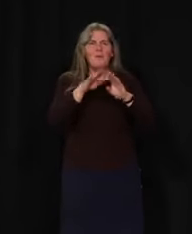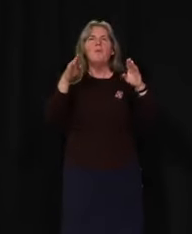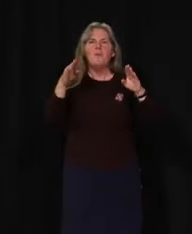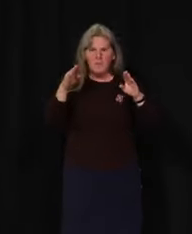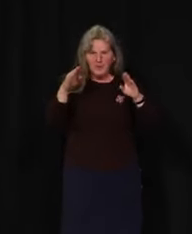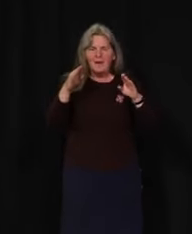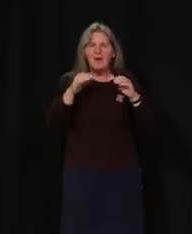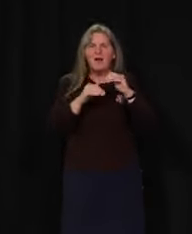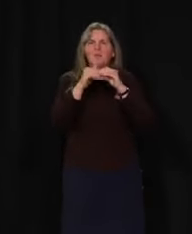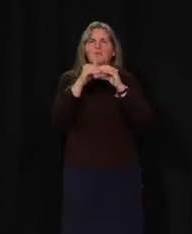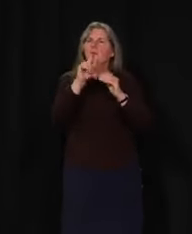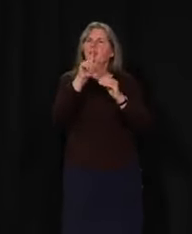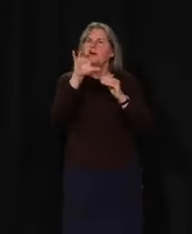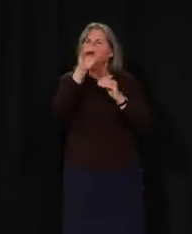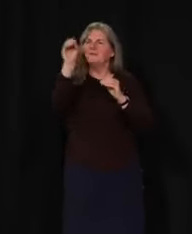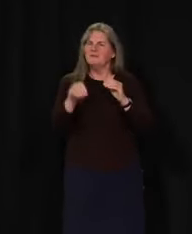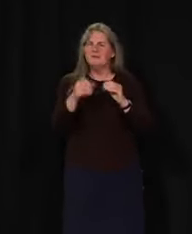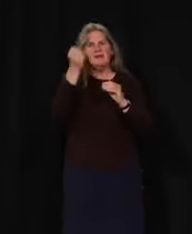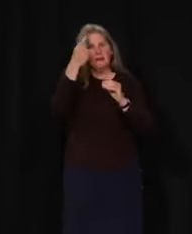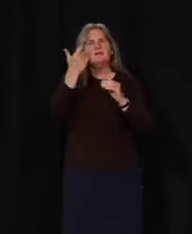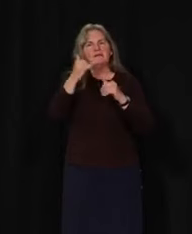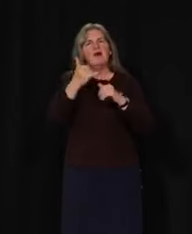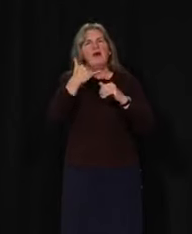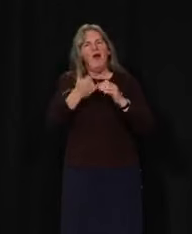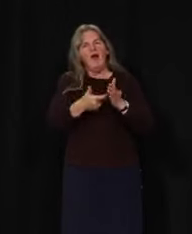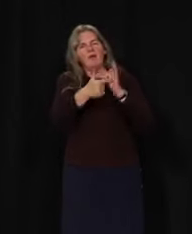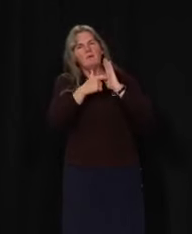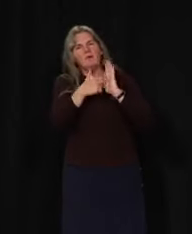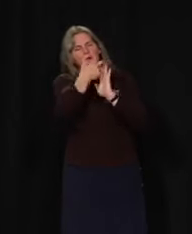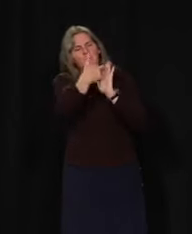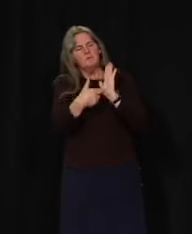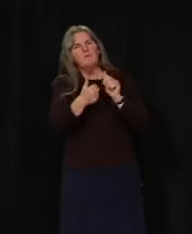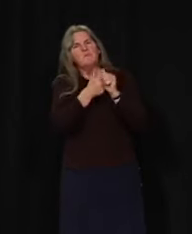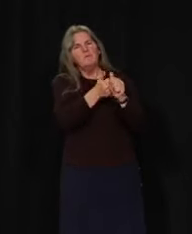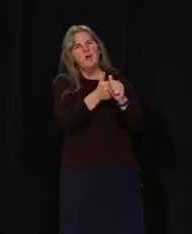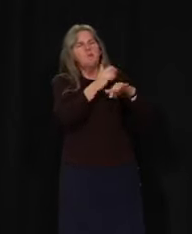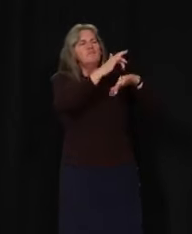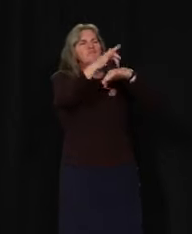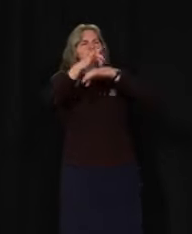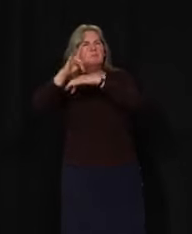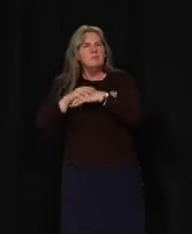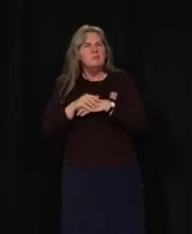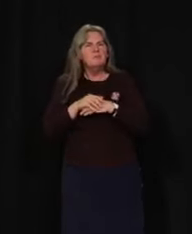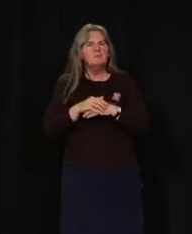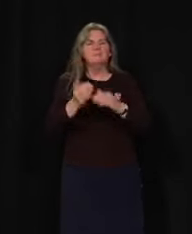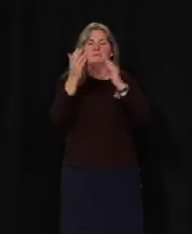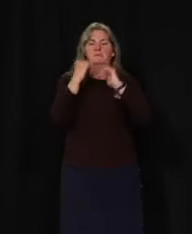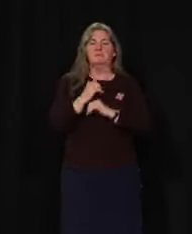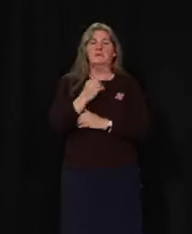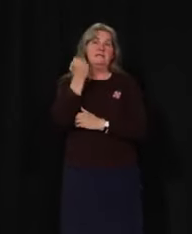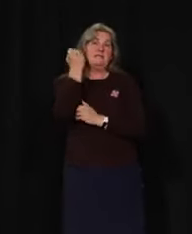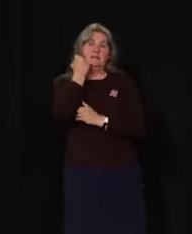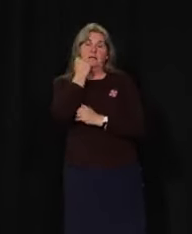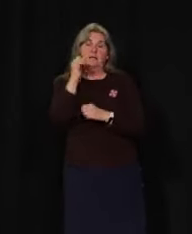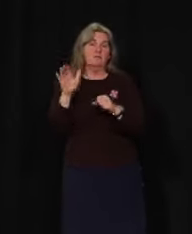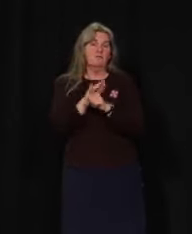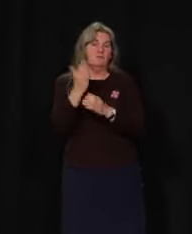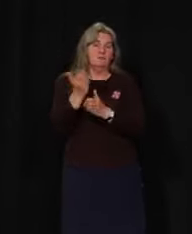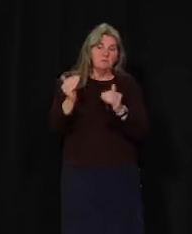to 100% capacity as long as spacing requirements can be met. Dentists will be able to provide full